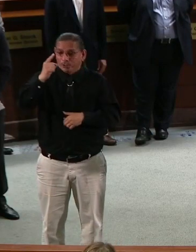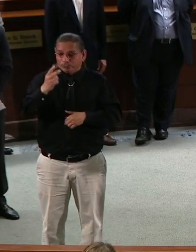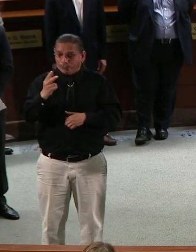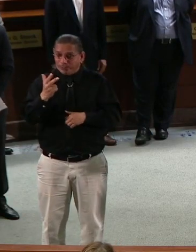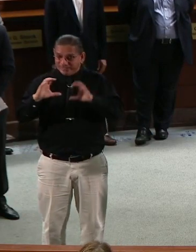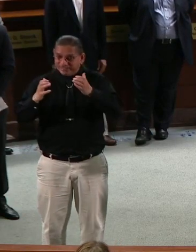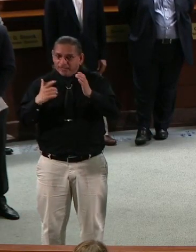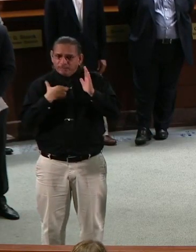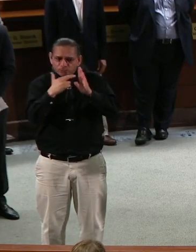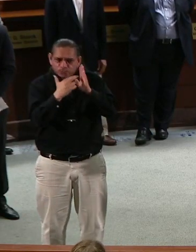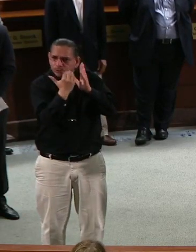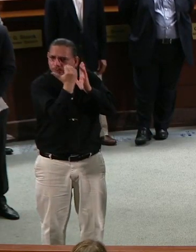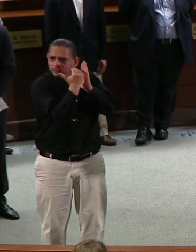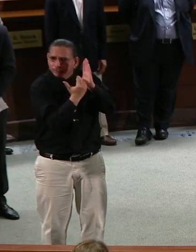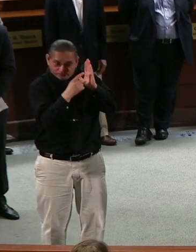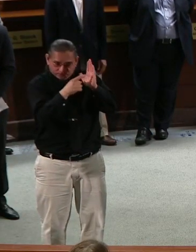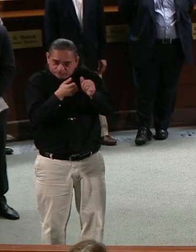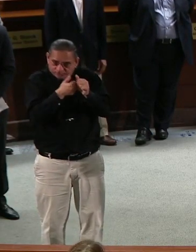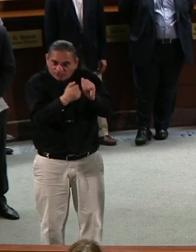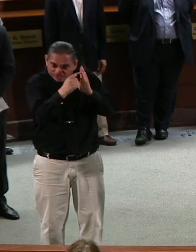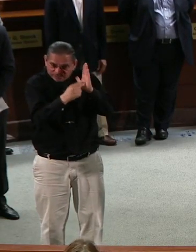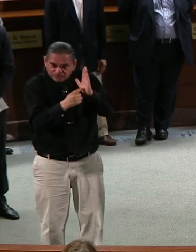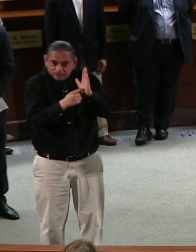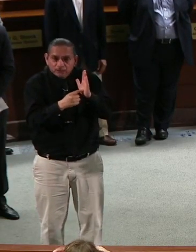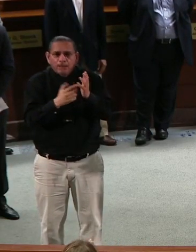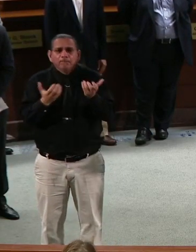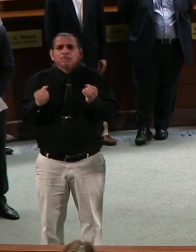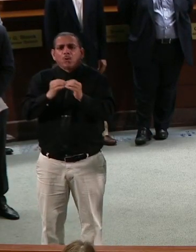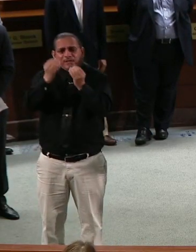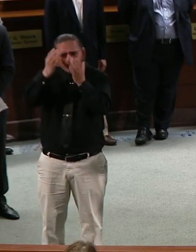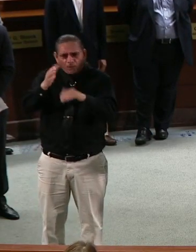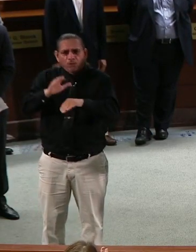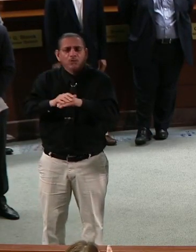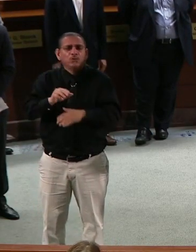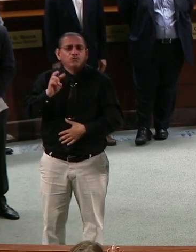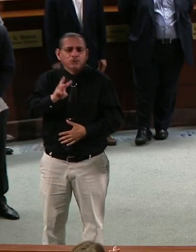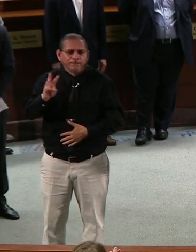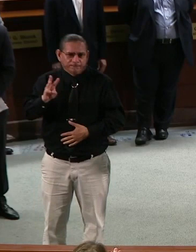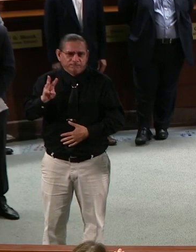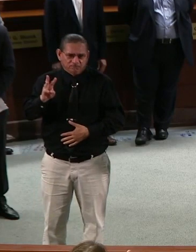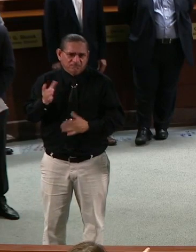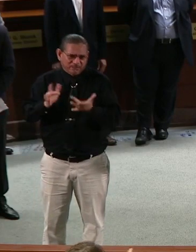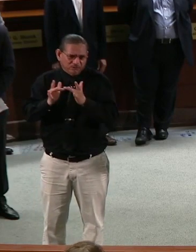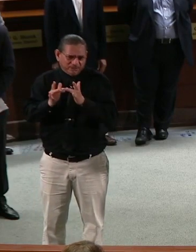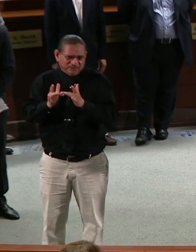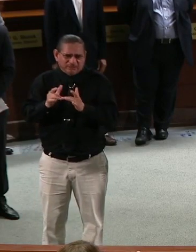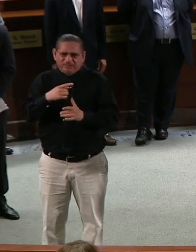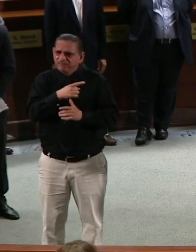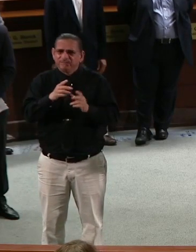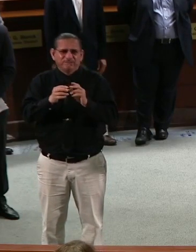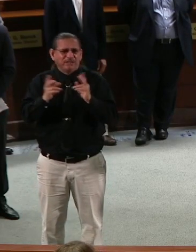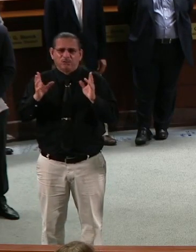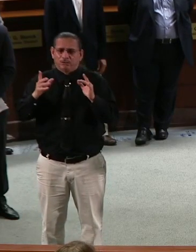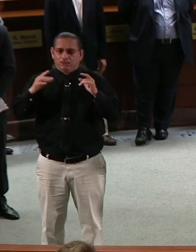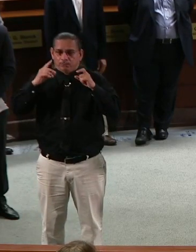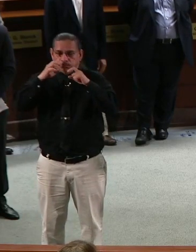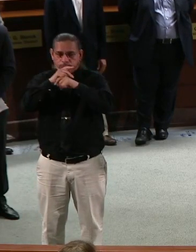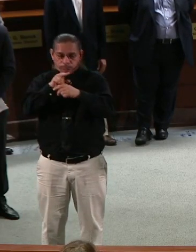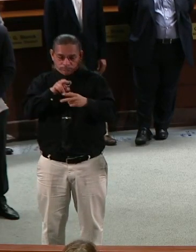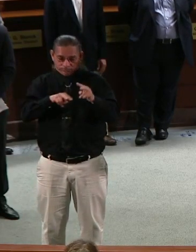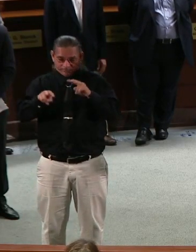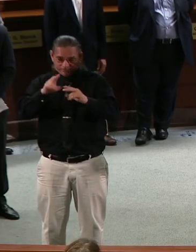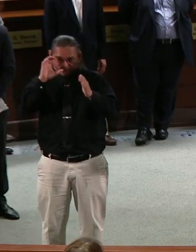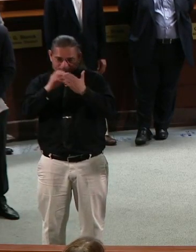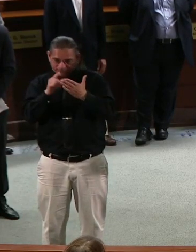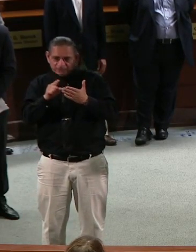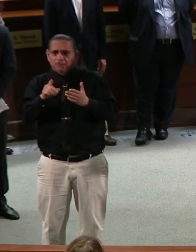posted on our website. I realize this is a very busy slide. I want to say again, we are